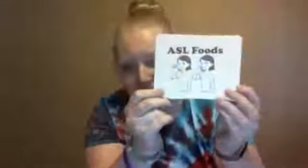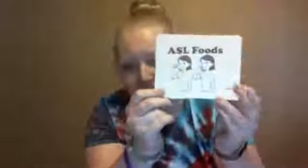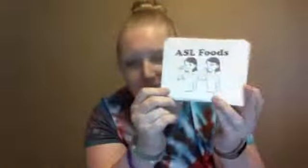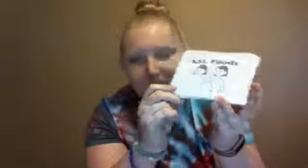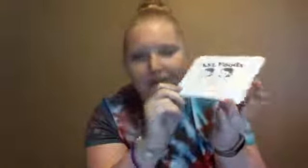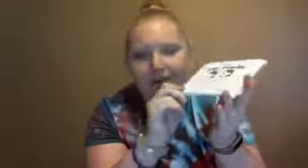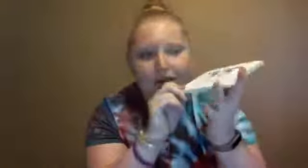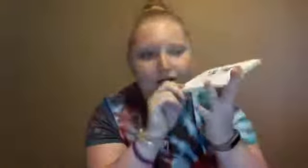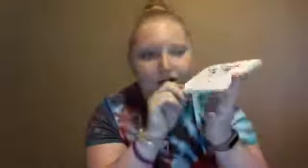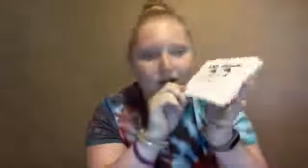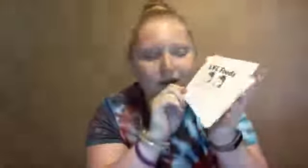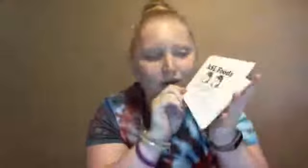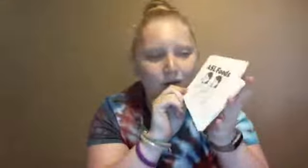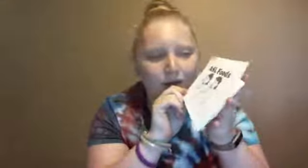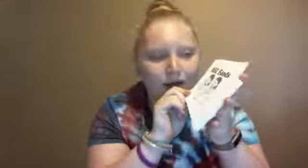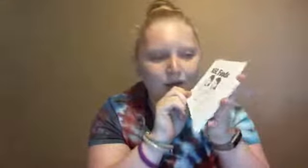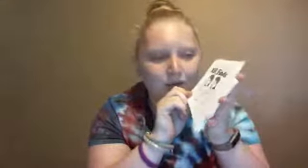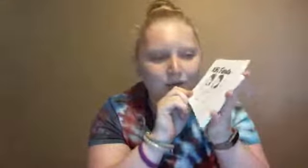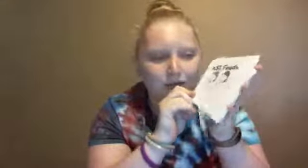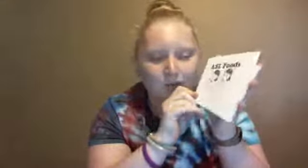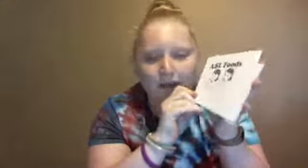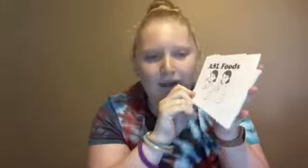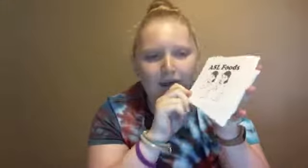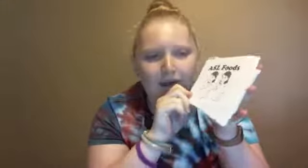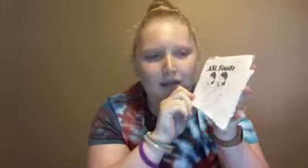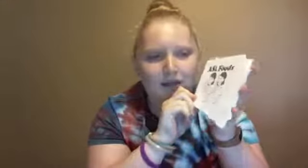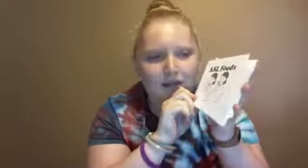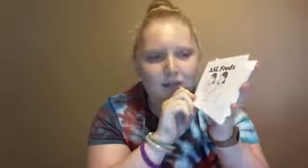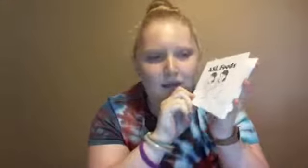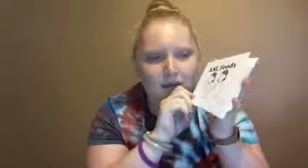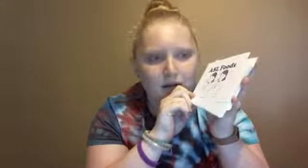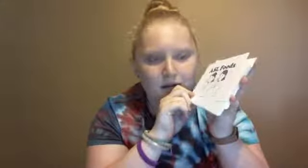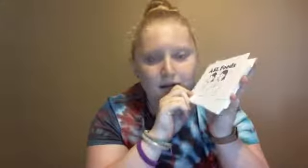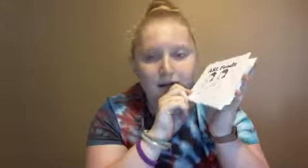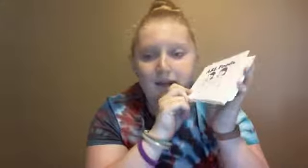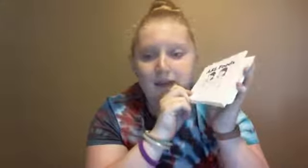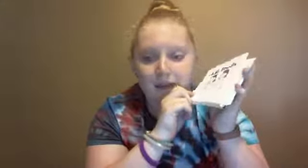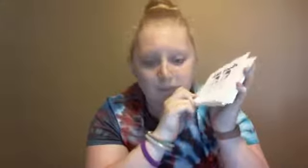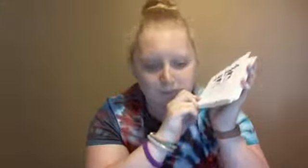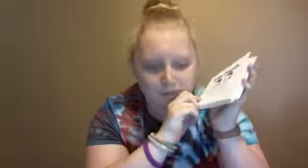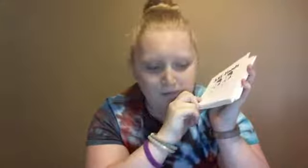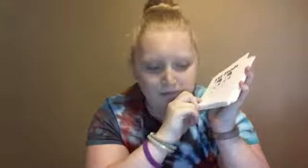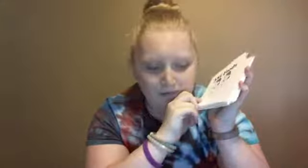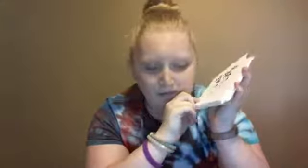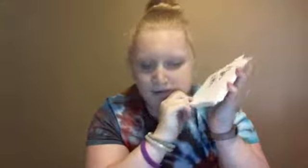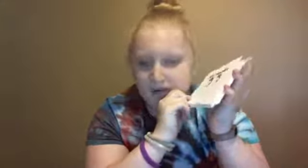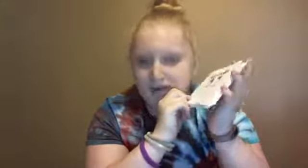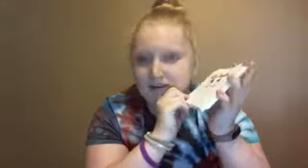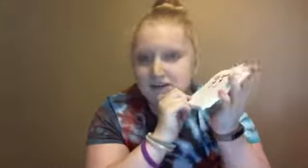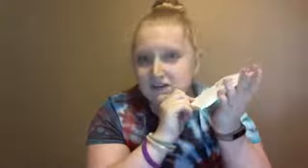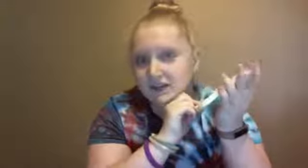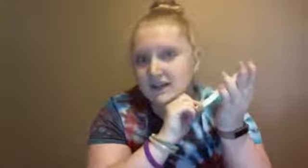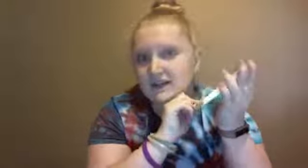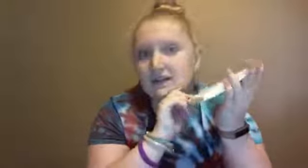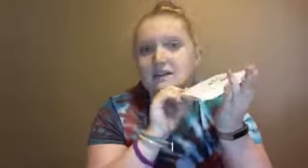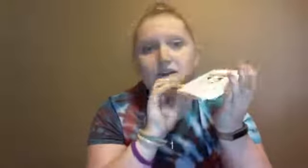foods. So I'm just going to wait a little bit longer and then we will get started.